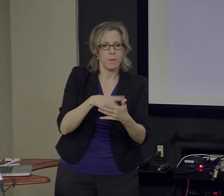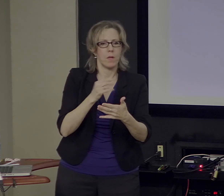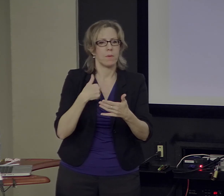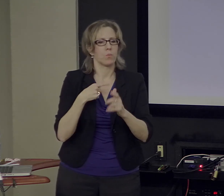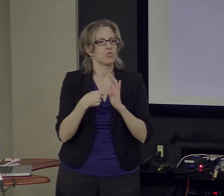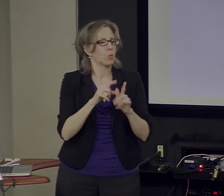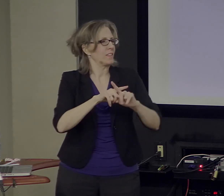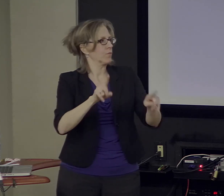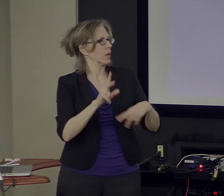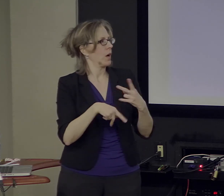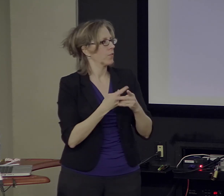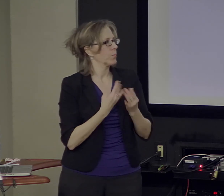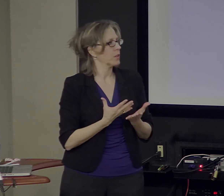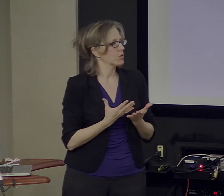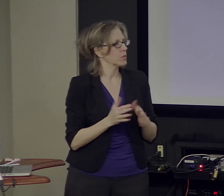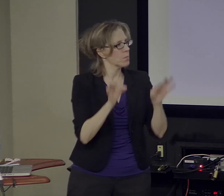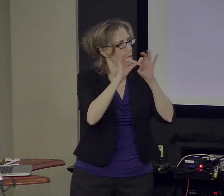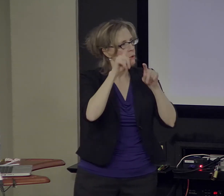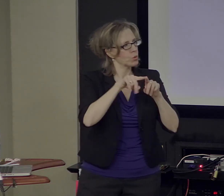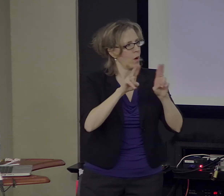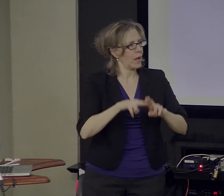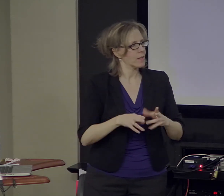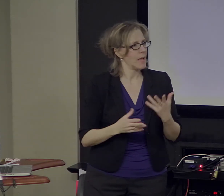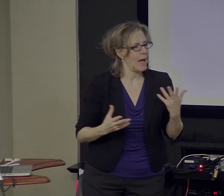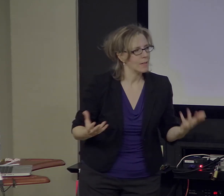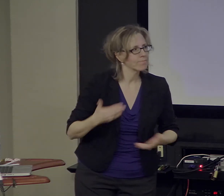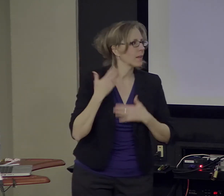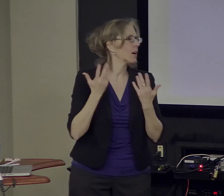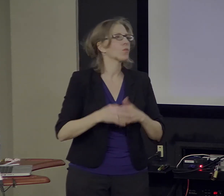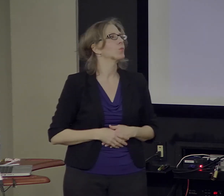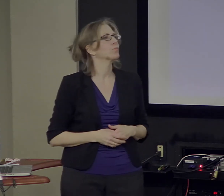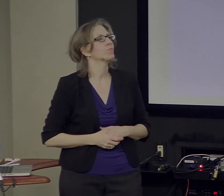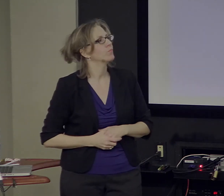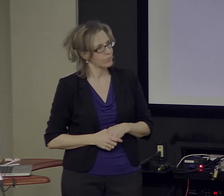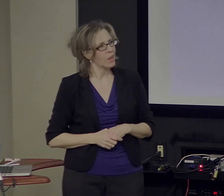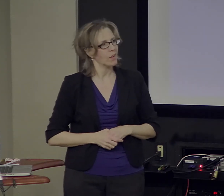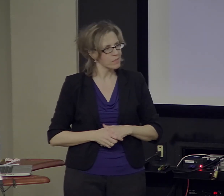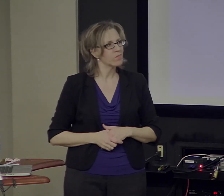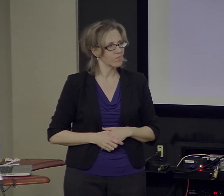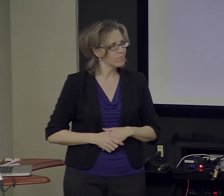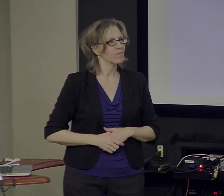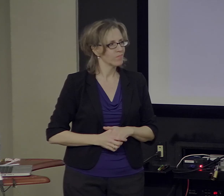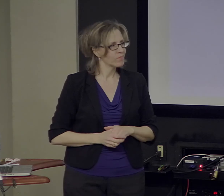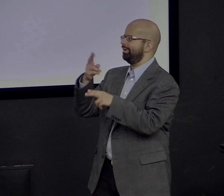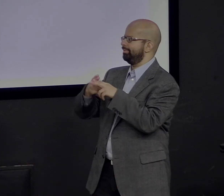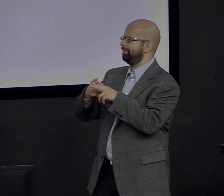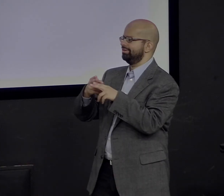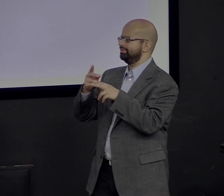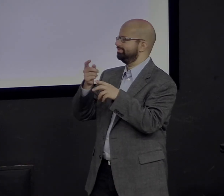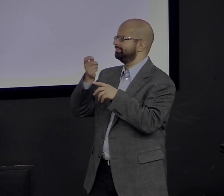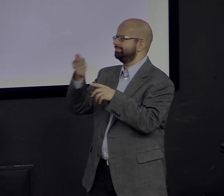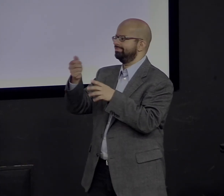or two people or a group of people and they share a context or they don't share a context, and what does that look like?